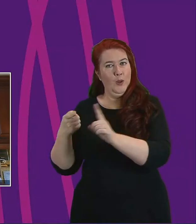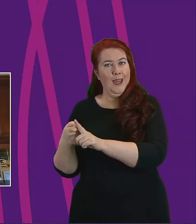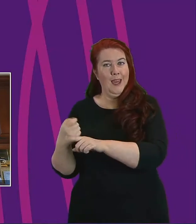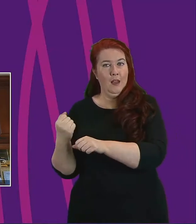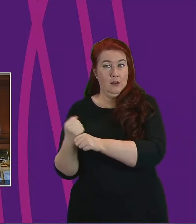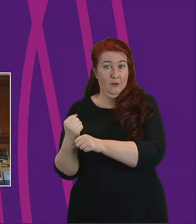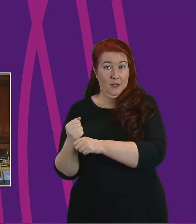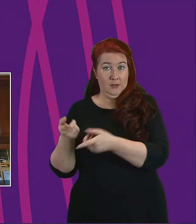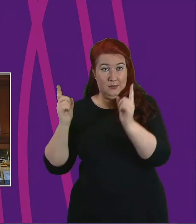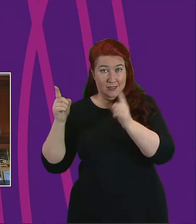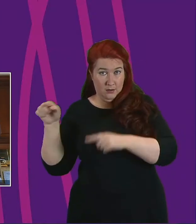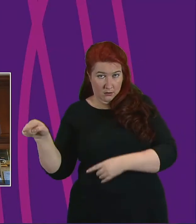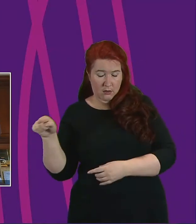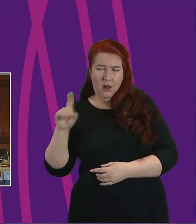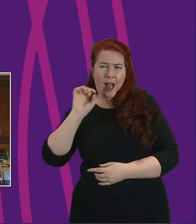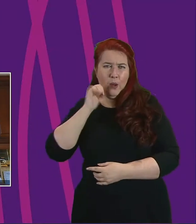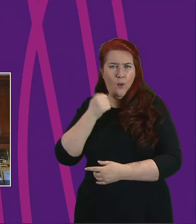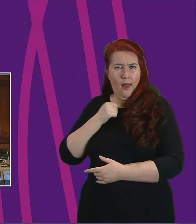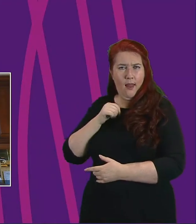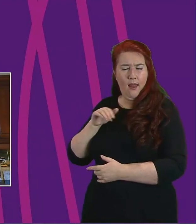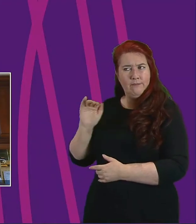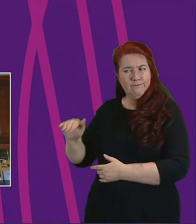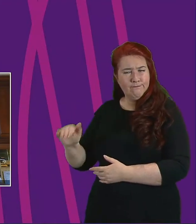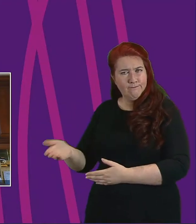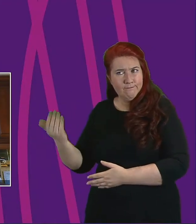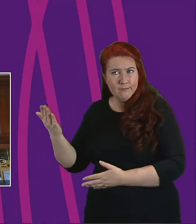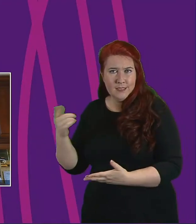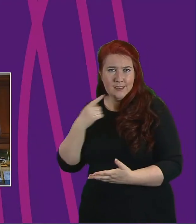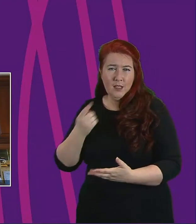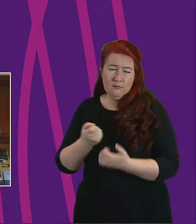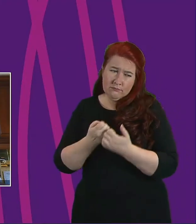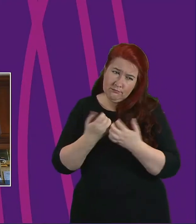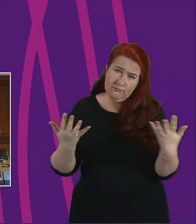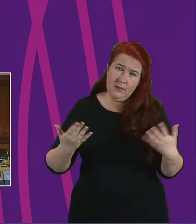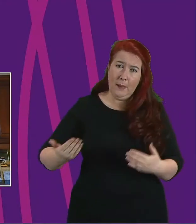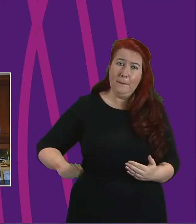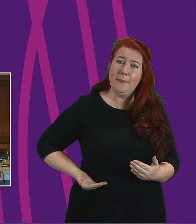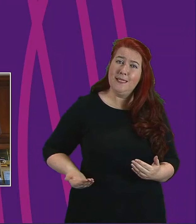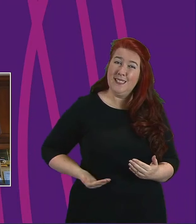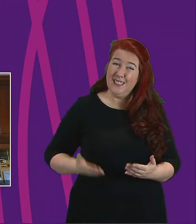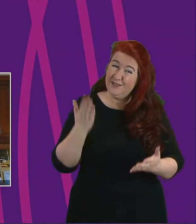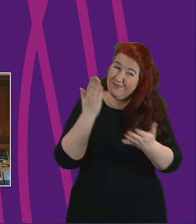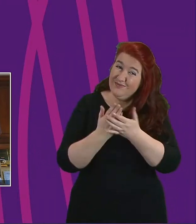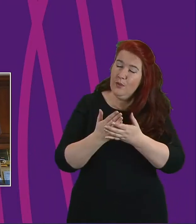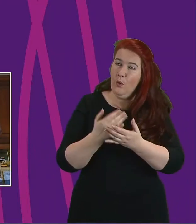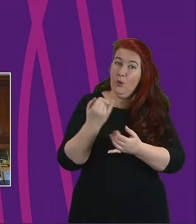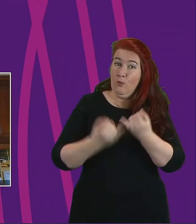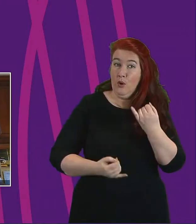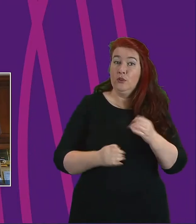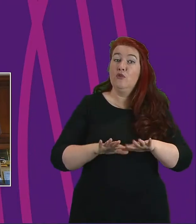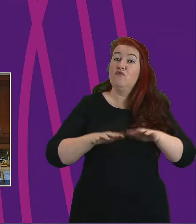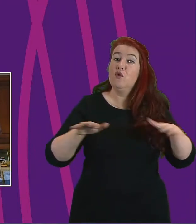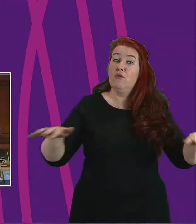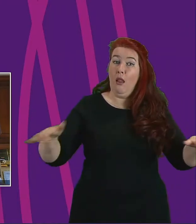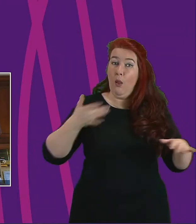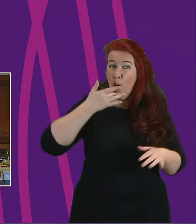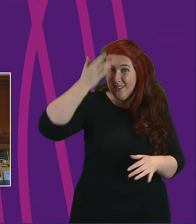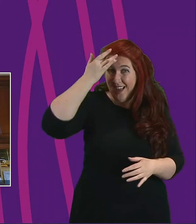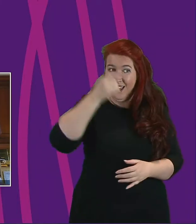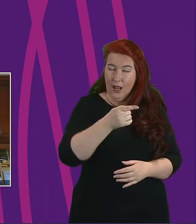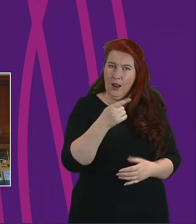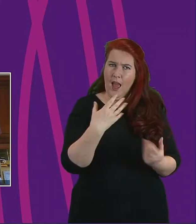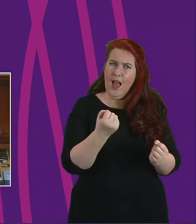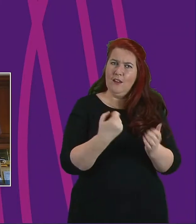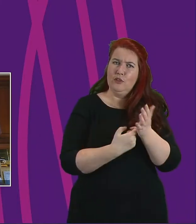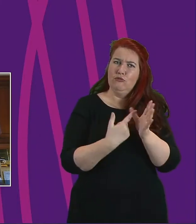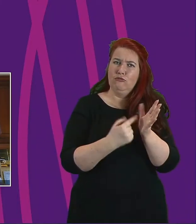him that the many businesses, particularly rural hotels in Scotland, with rateable values